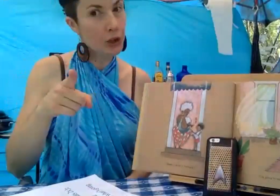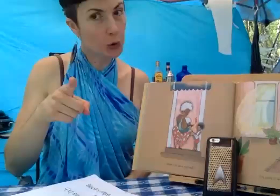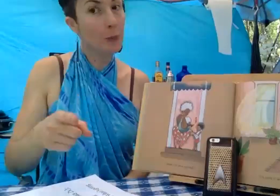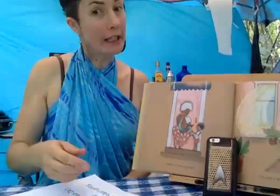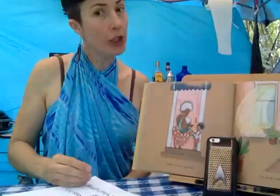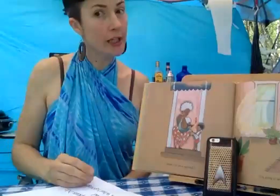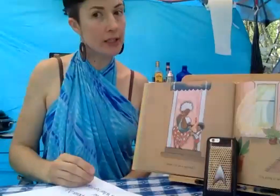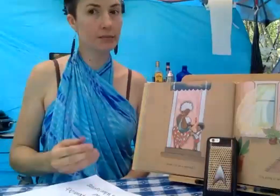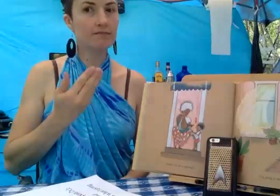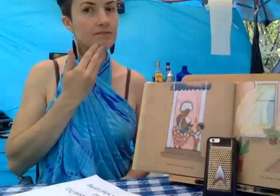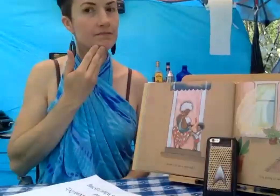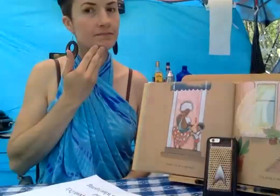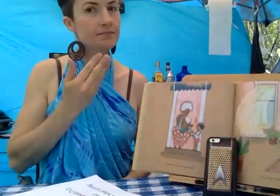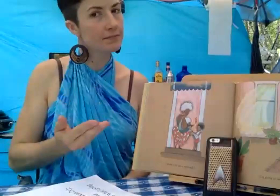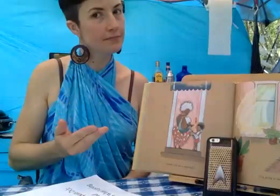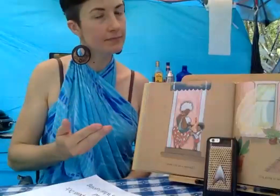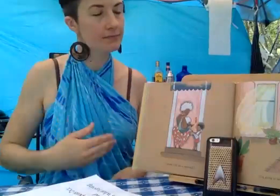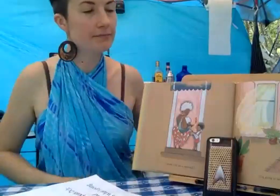You be good."